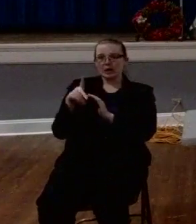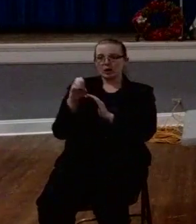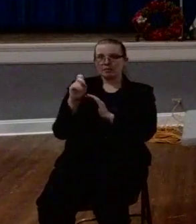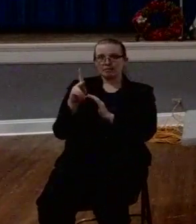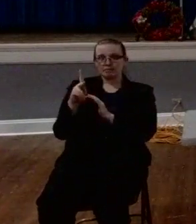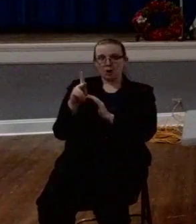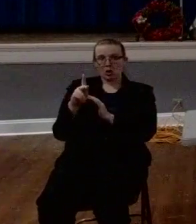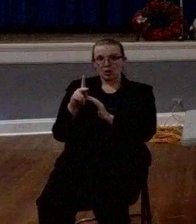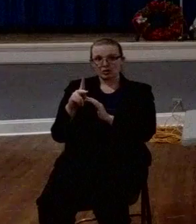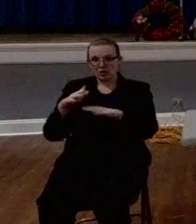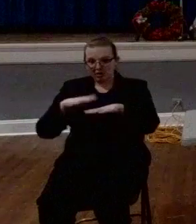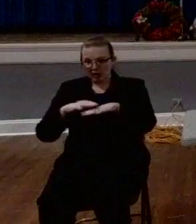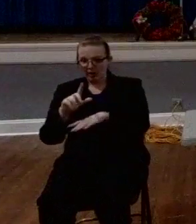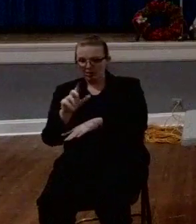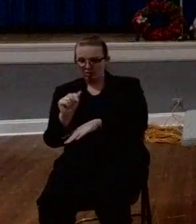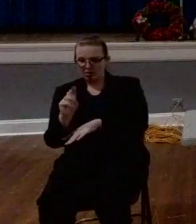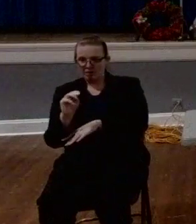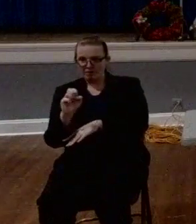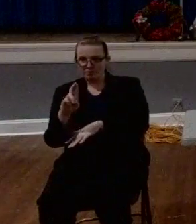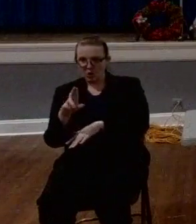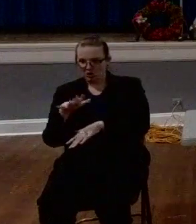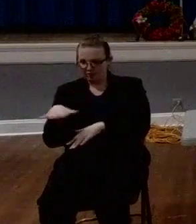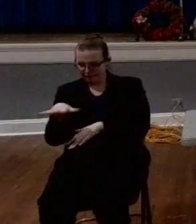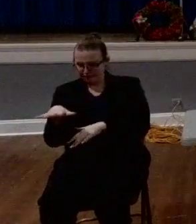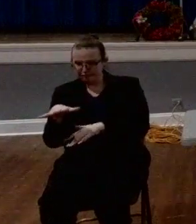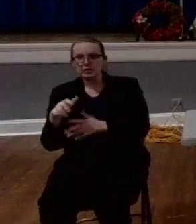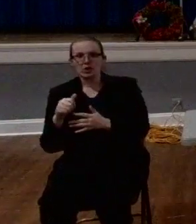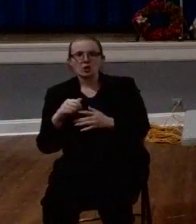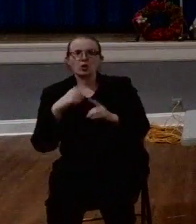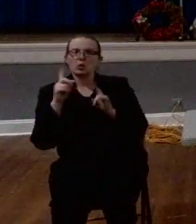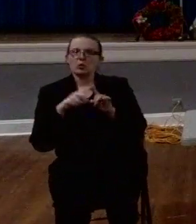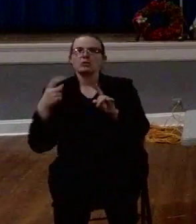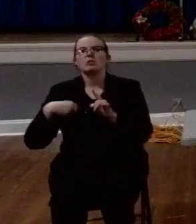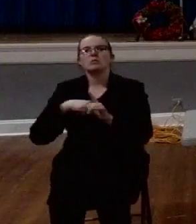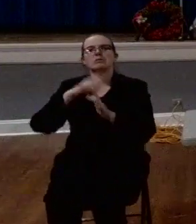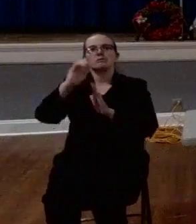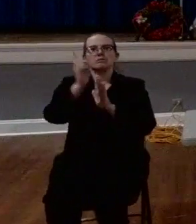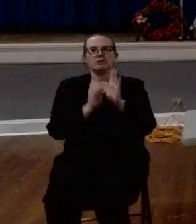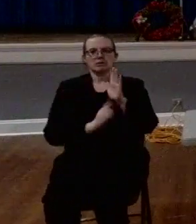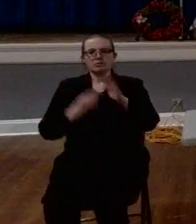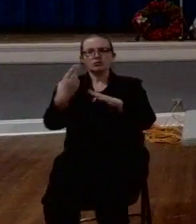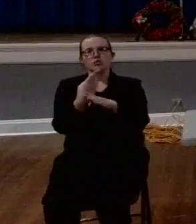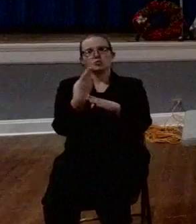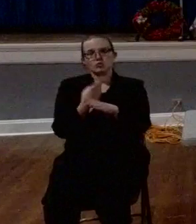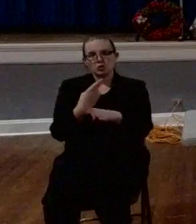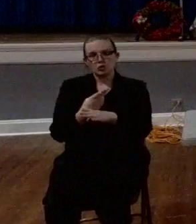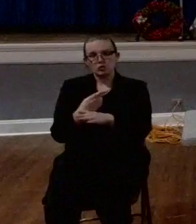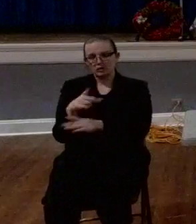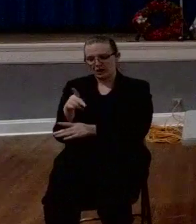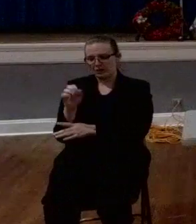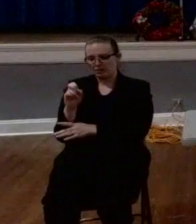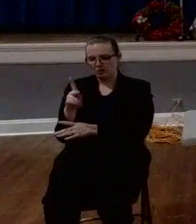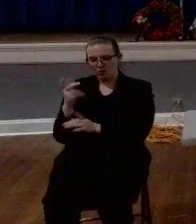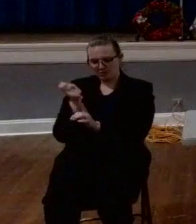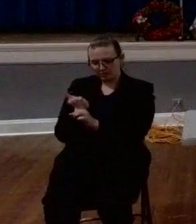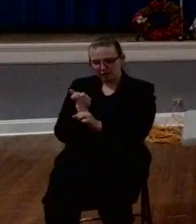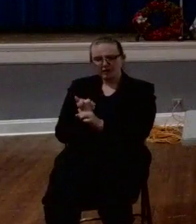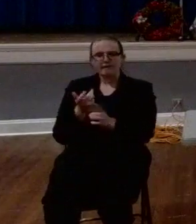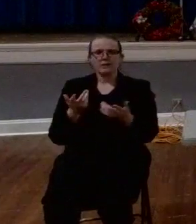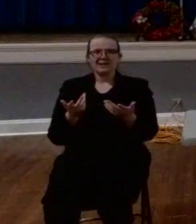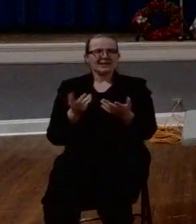on the Lamar Street side when we were designing the use of the park.